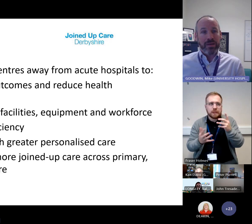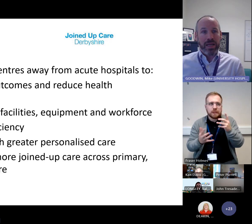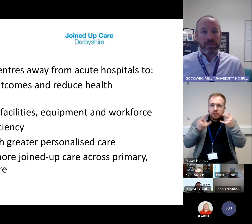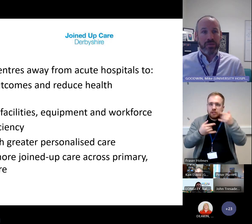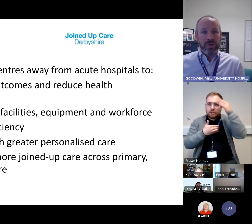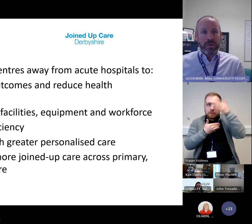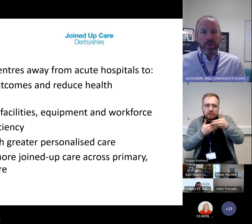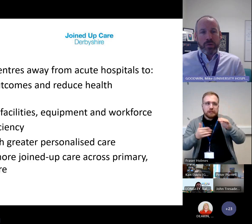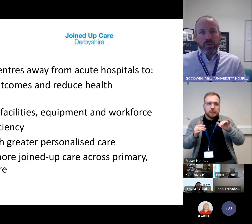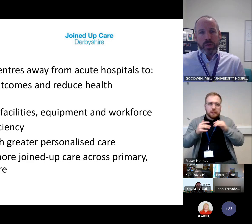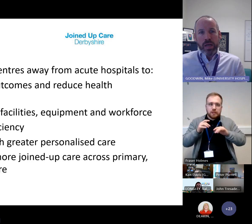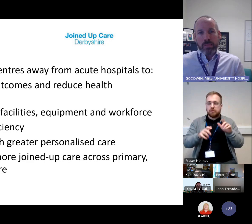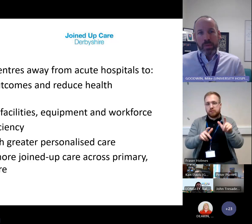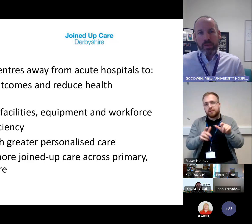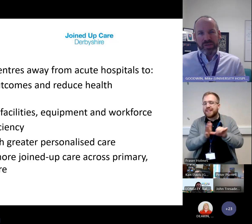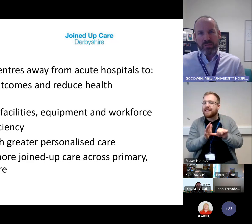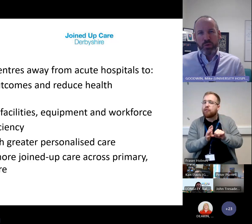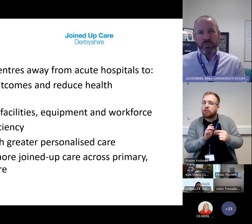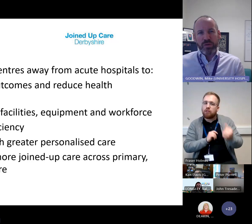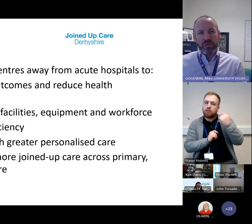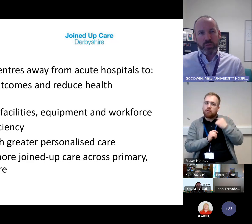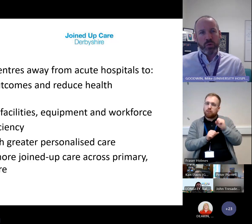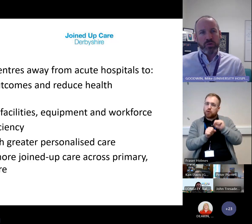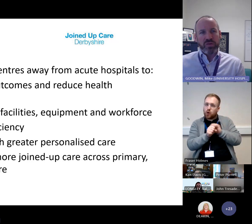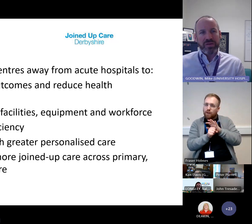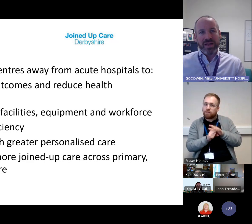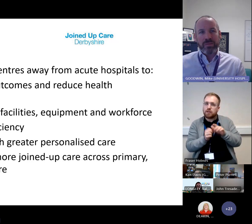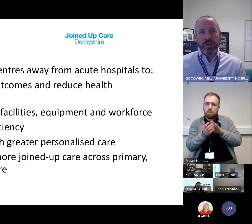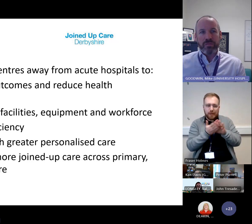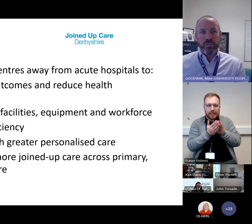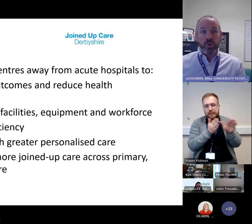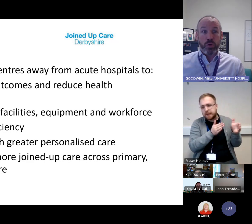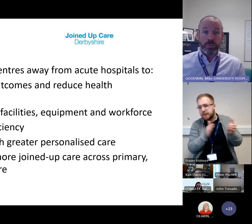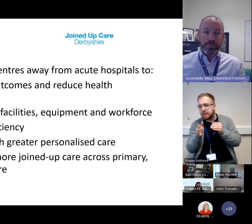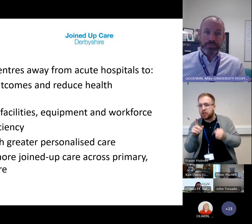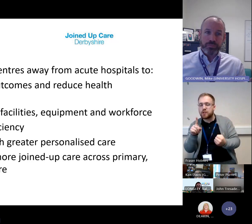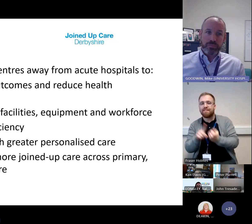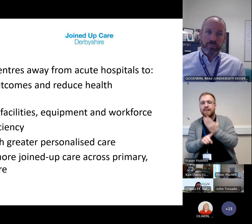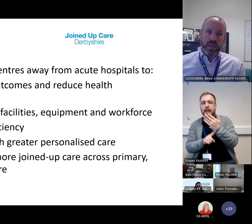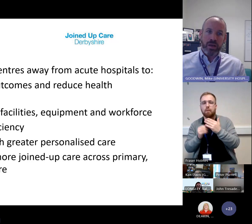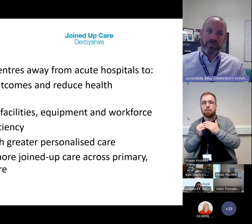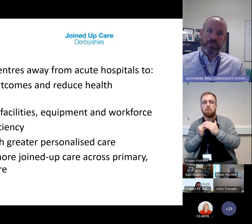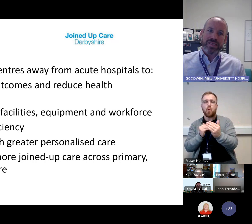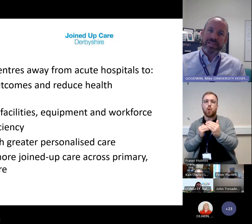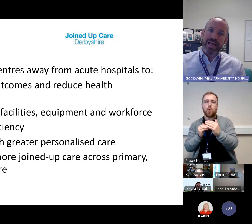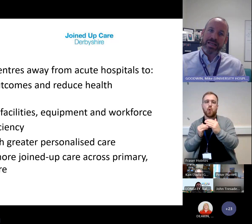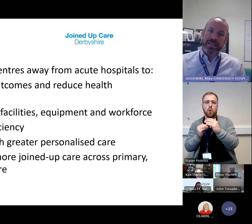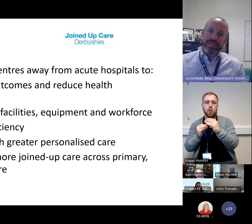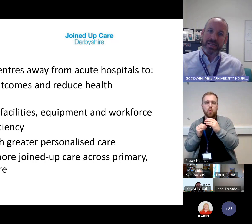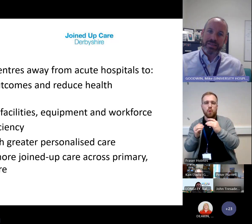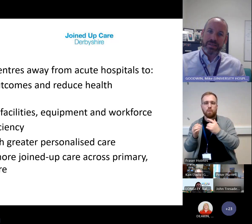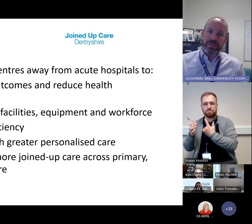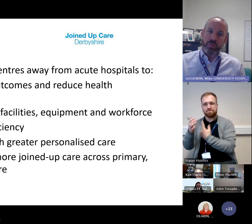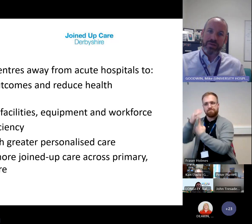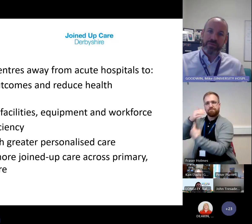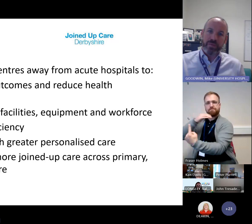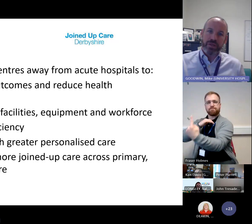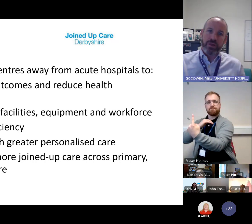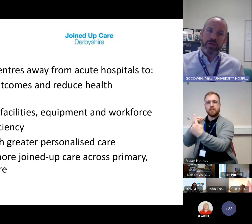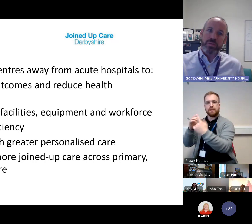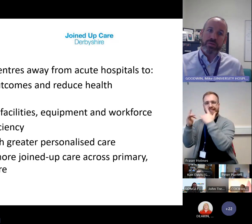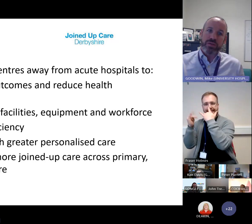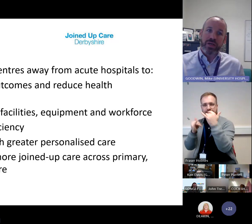time, and there was a movement towards the development of more freestanding centres